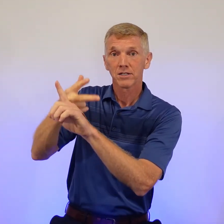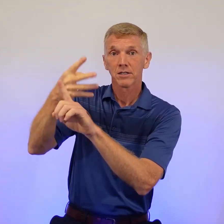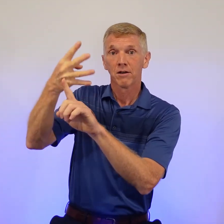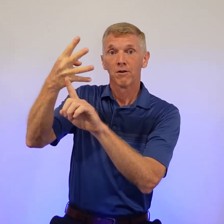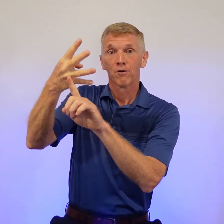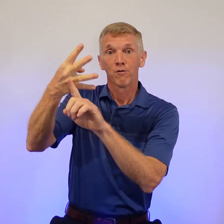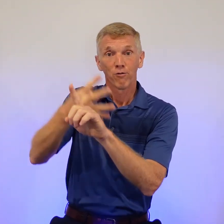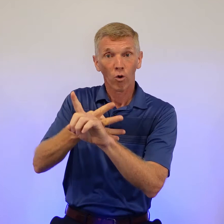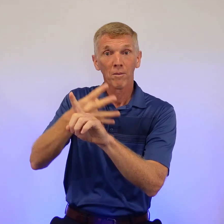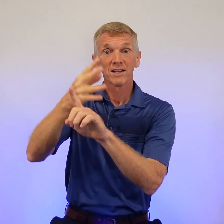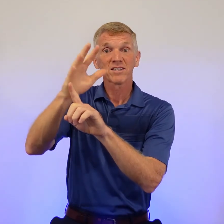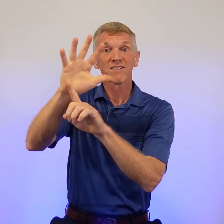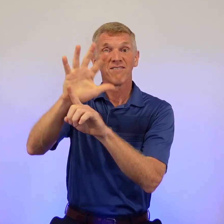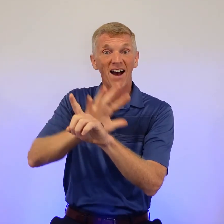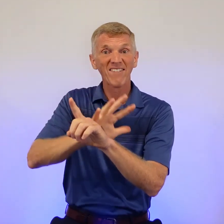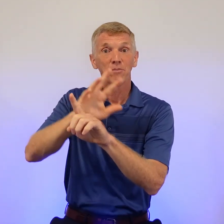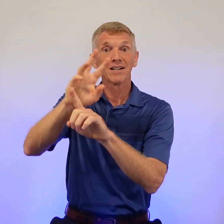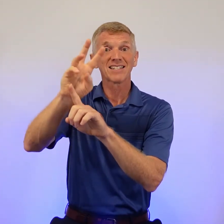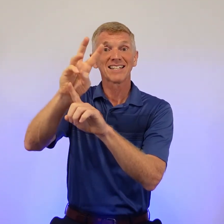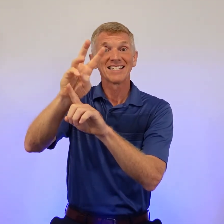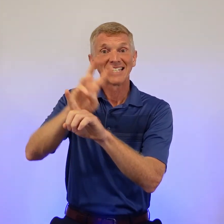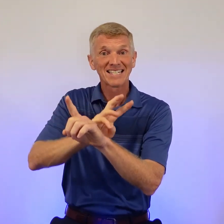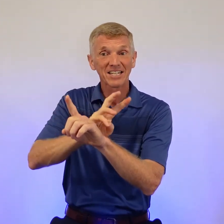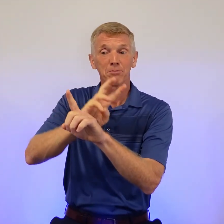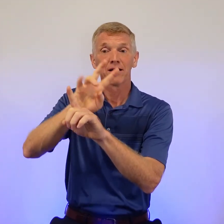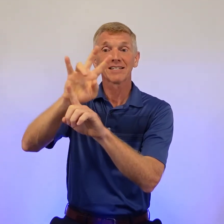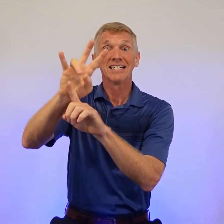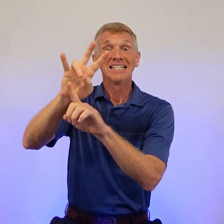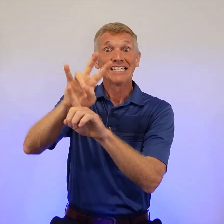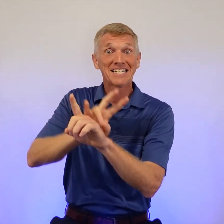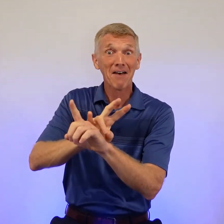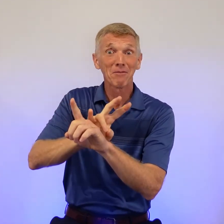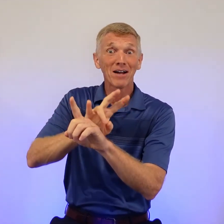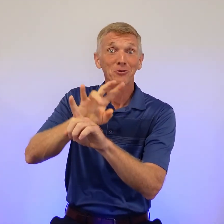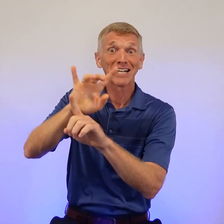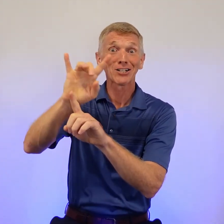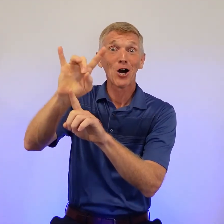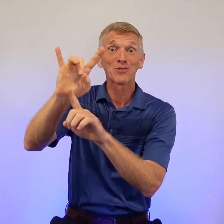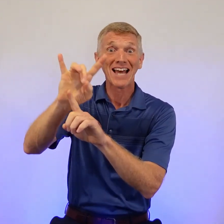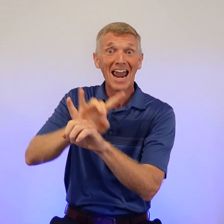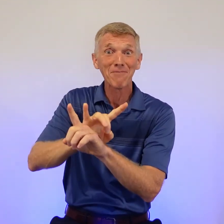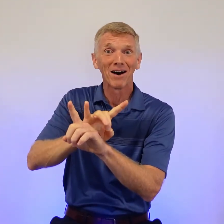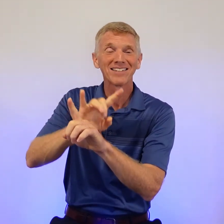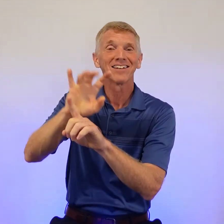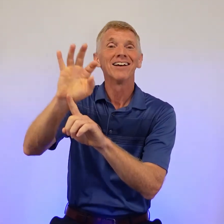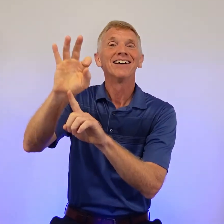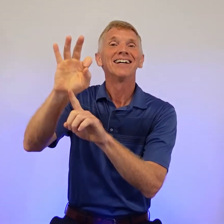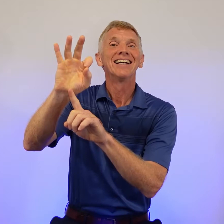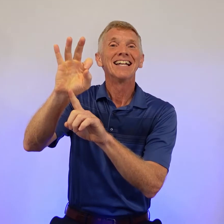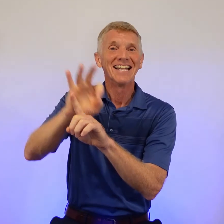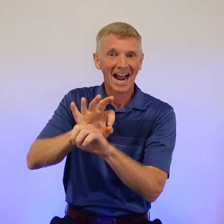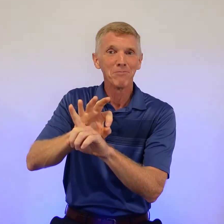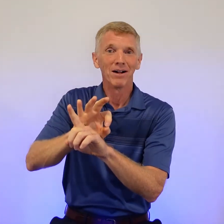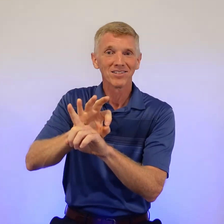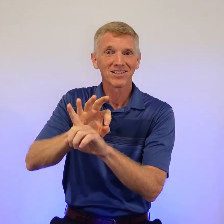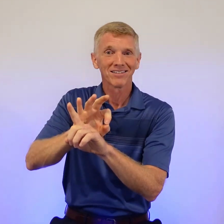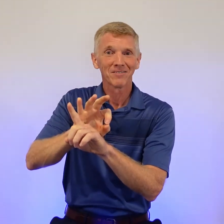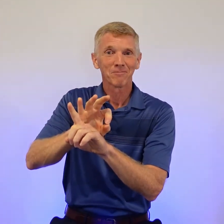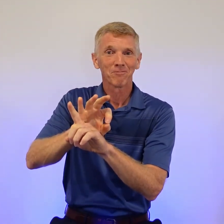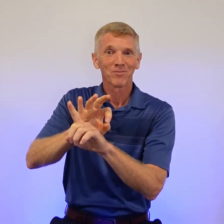months, 4 months, 5 months, 6 months, 7 months, we're getting close, 8 months, 9 months.